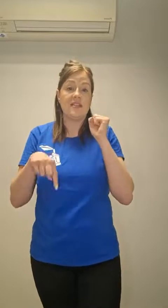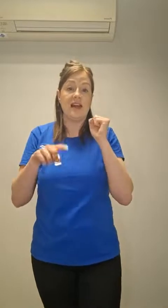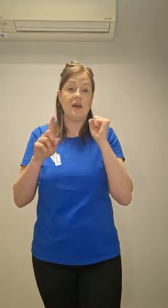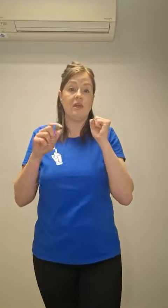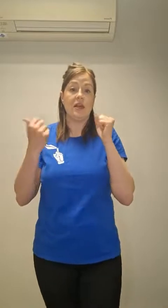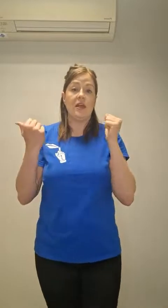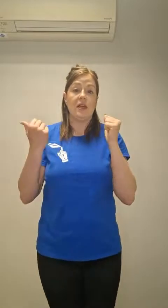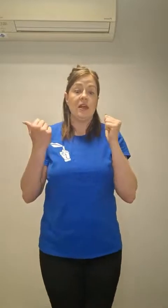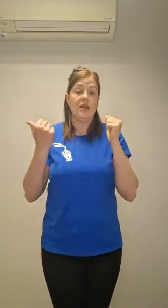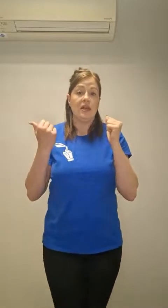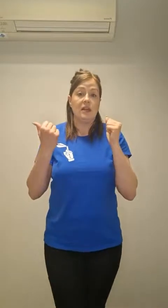down,